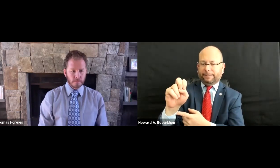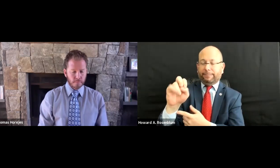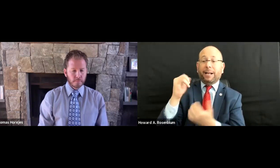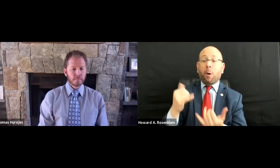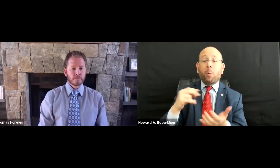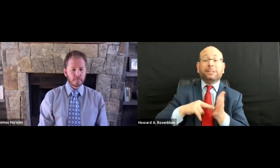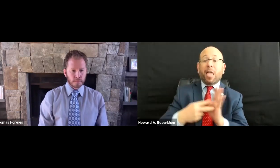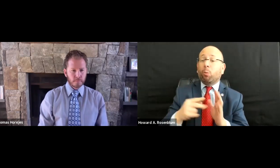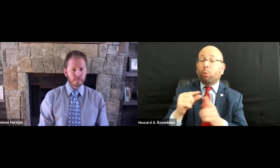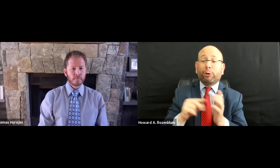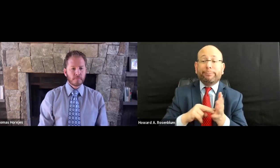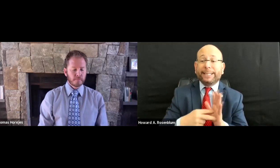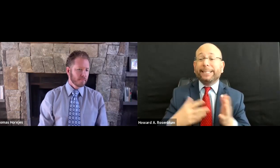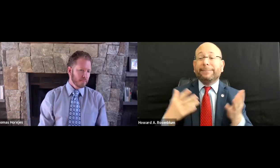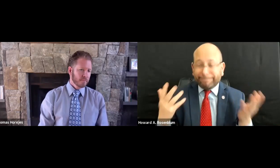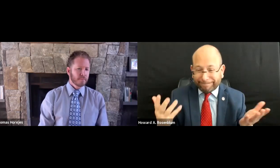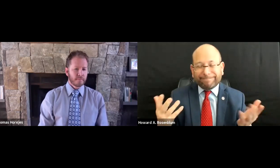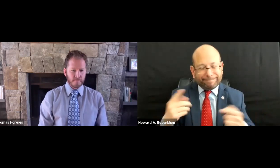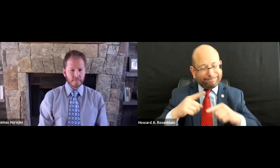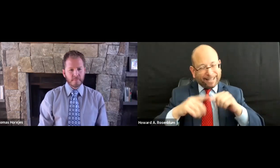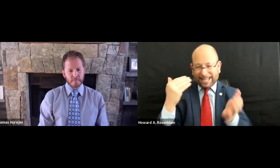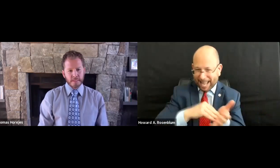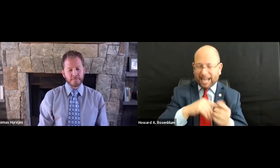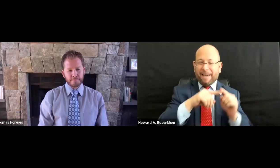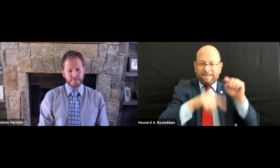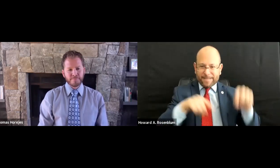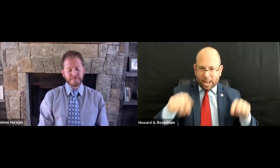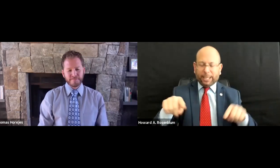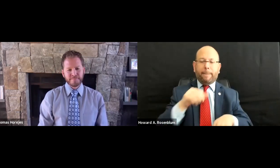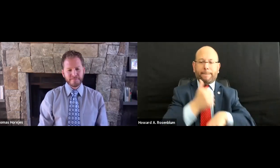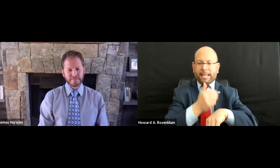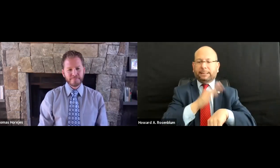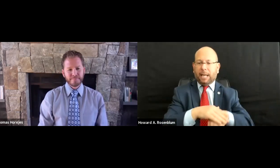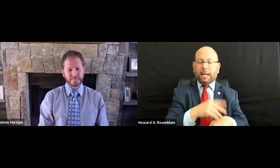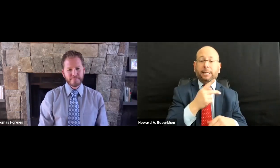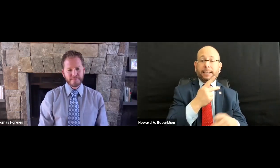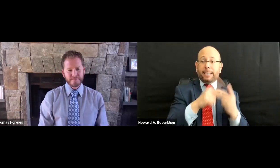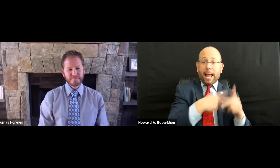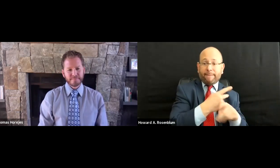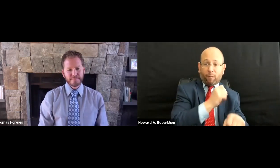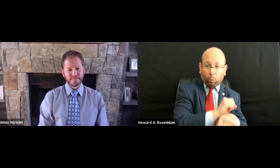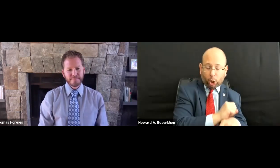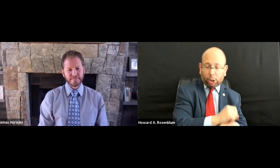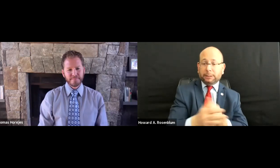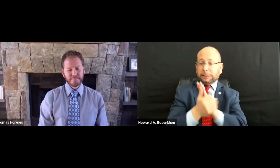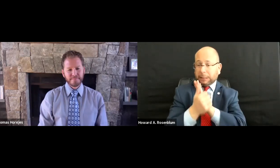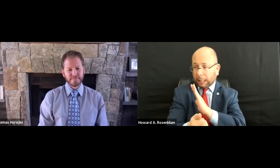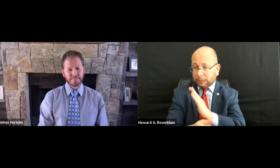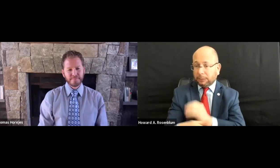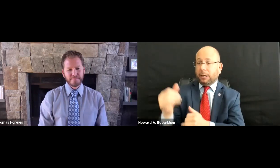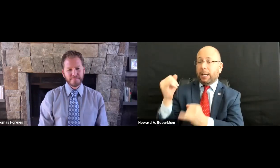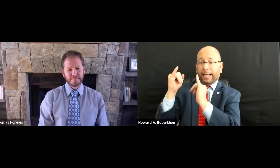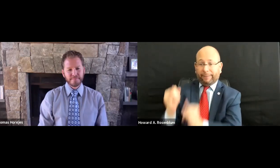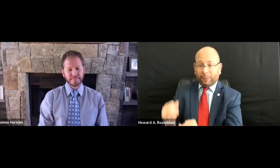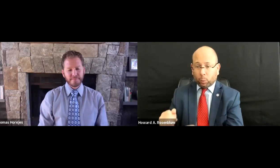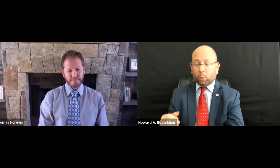that whatever you provide is providing effective communication. And again, what that is can vary